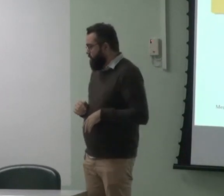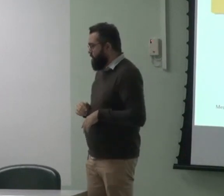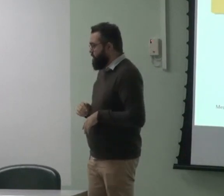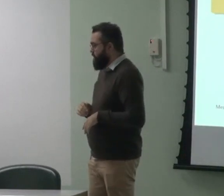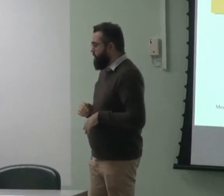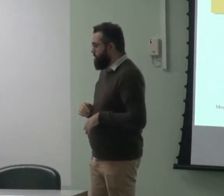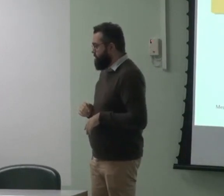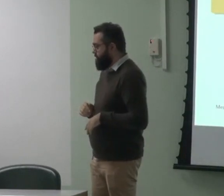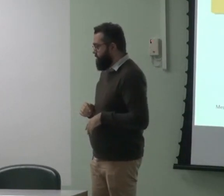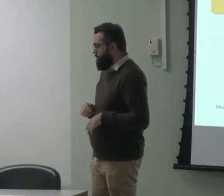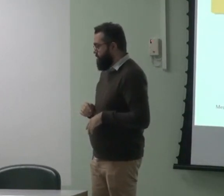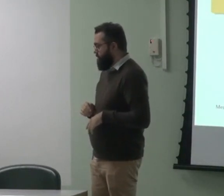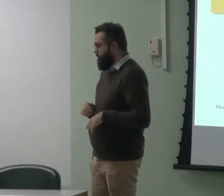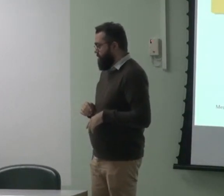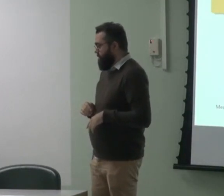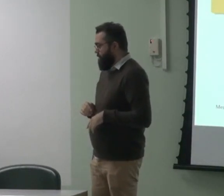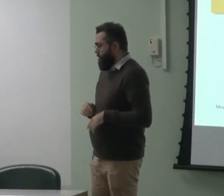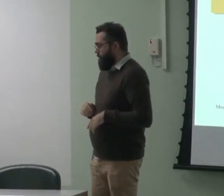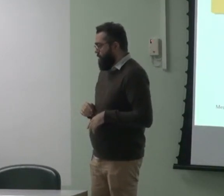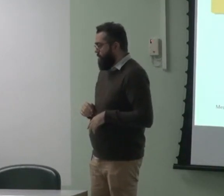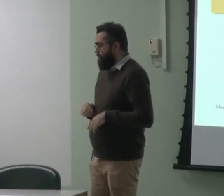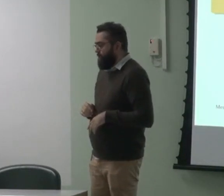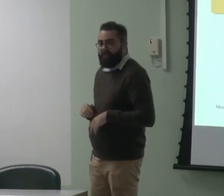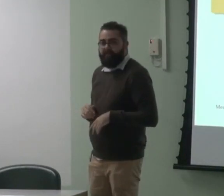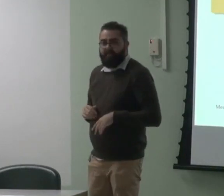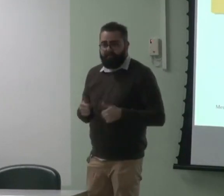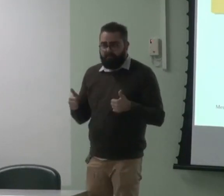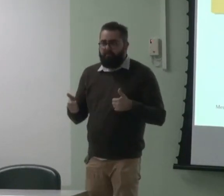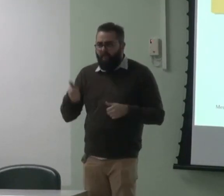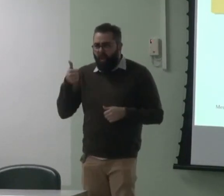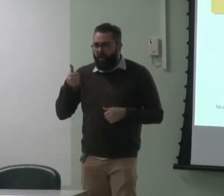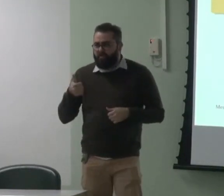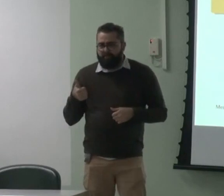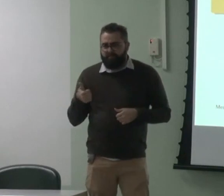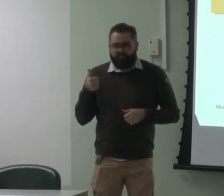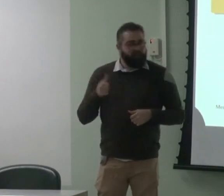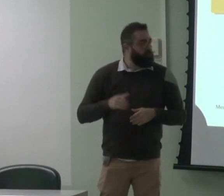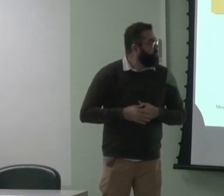Closer, okay. Like this? Okay.